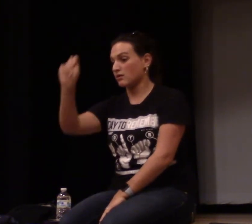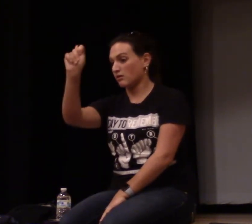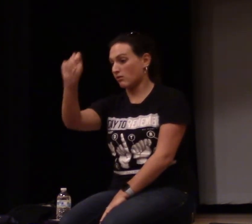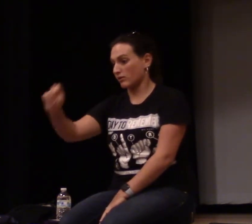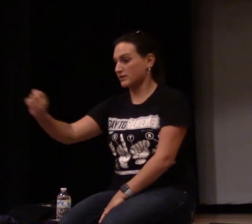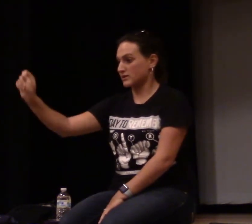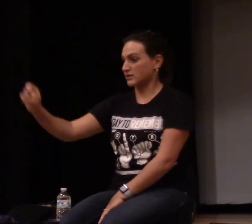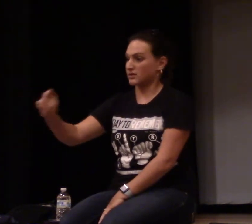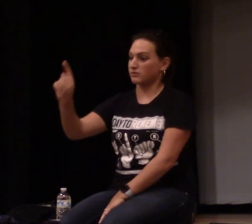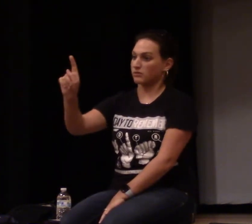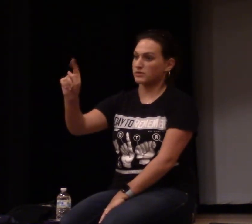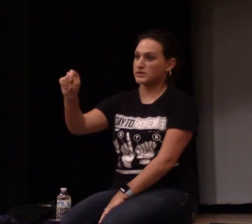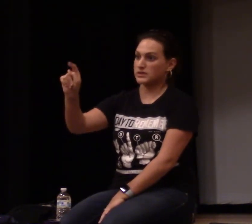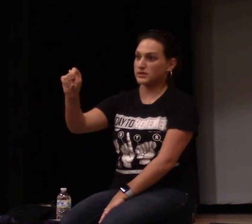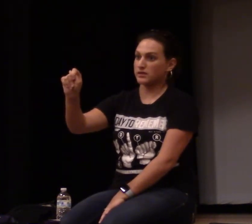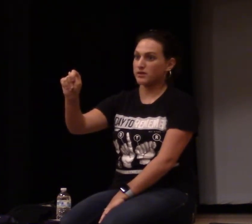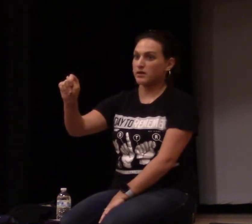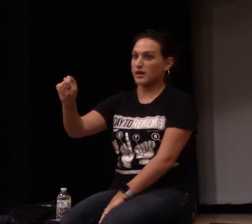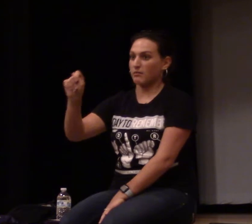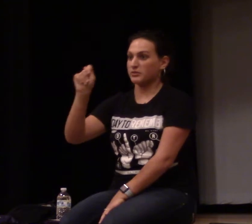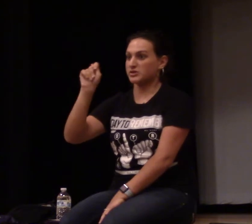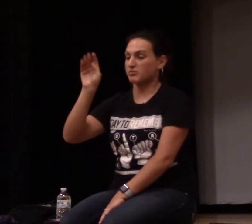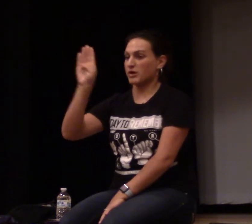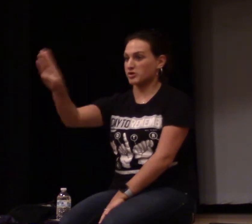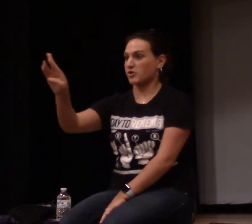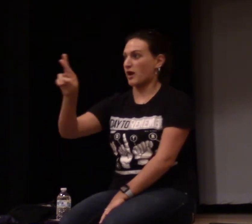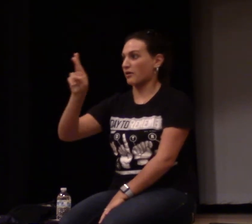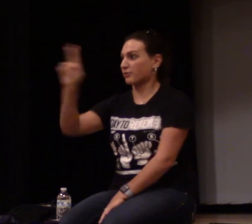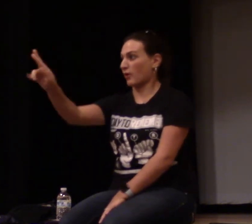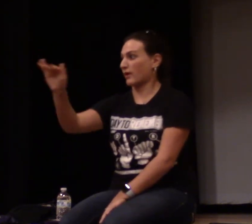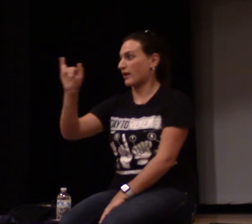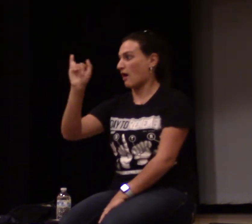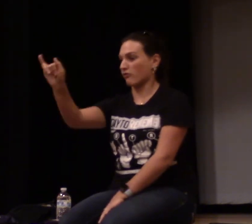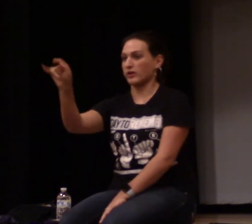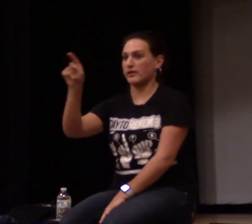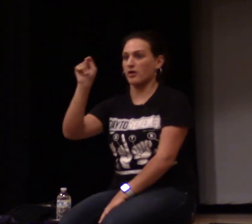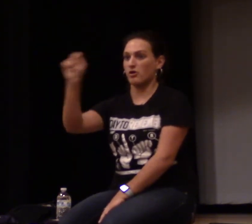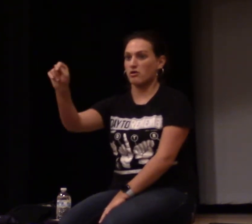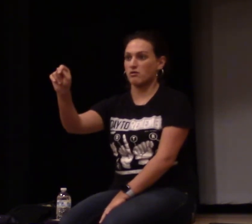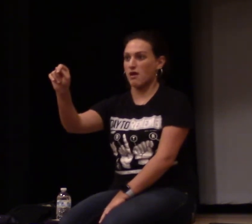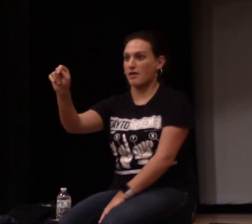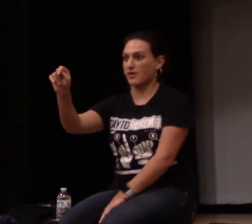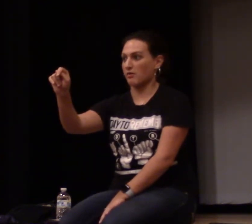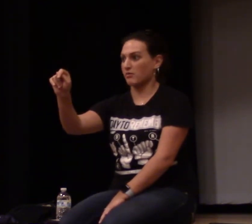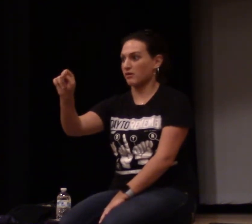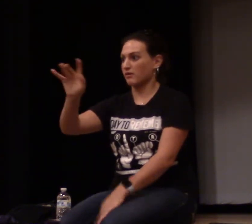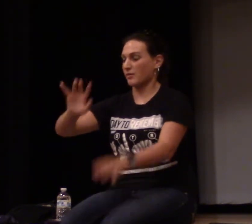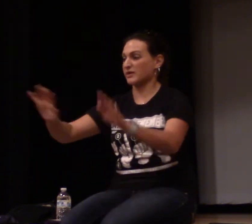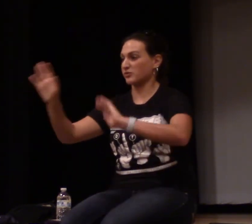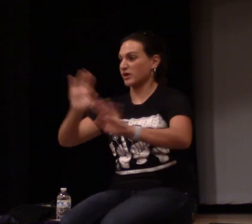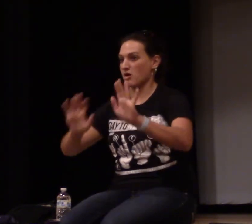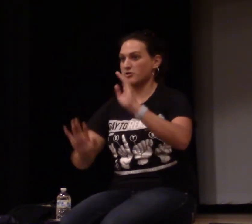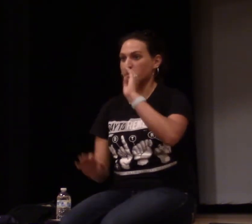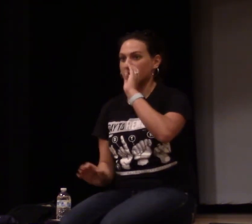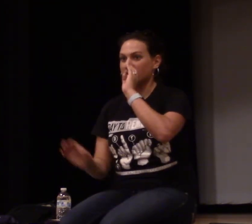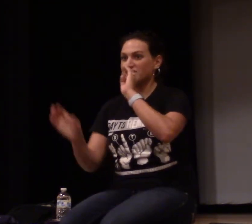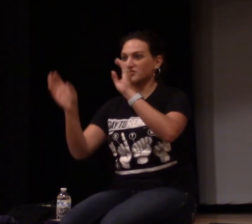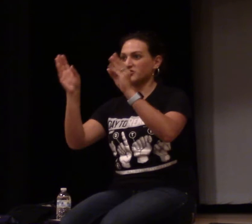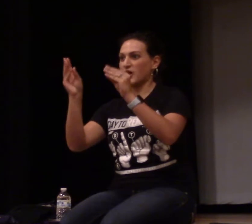or TT, or TT. Yeah, but just make sure you're not throwing every letter at them. It makes it really hard to read. So just try to keep